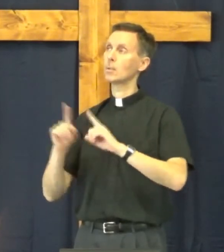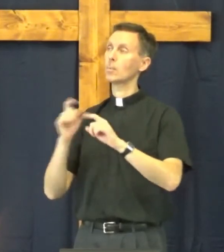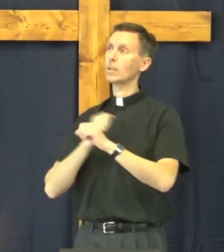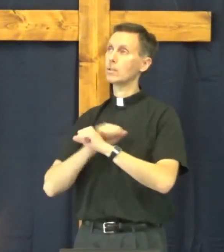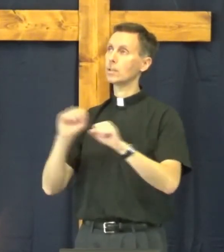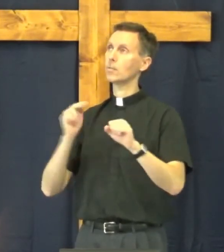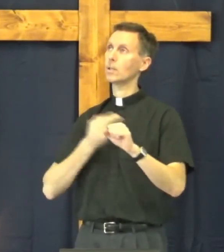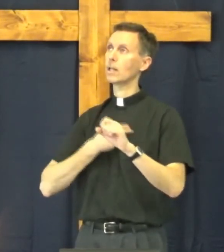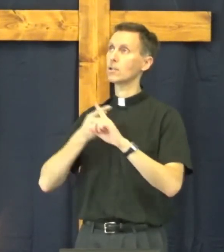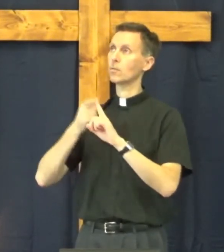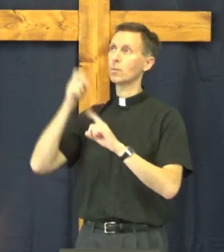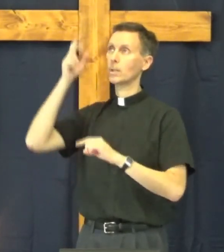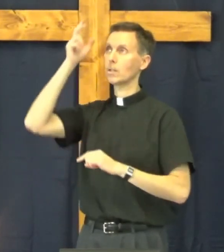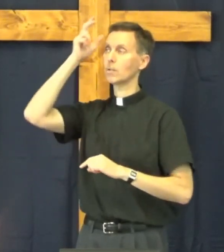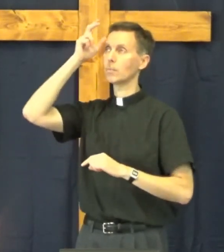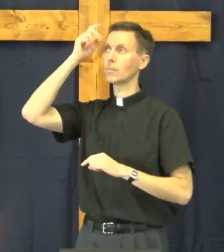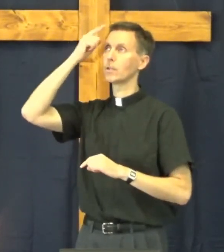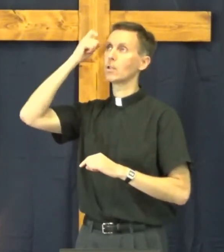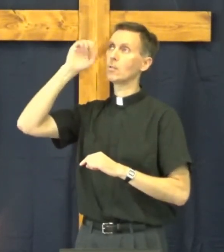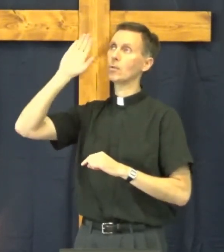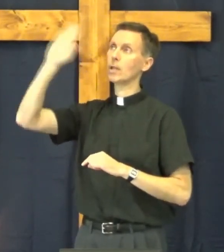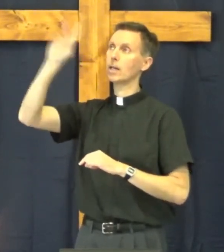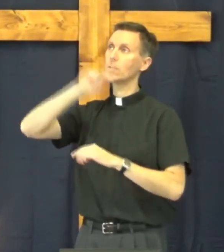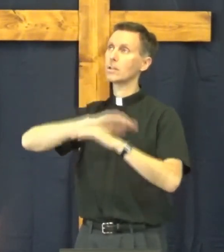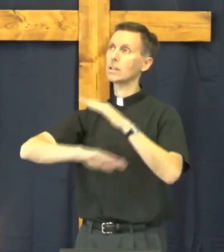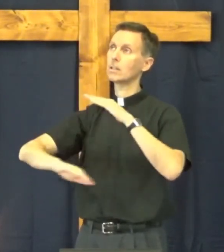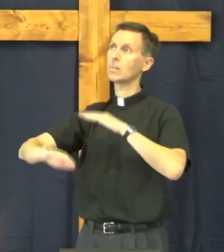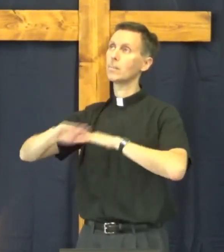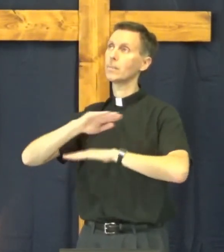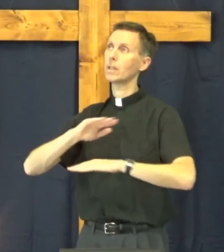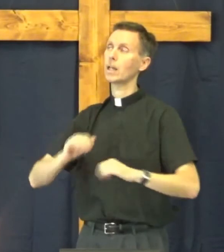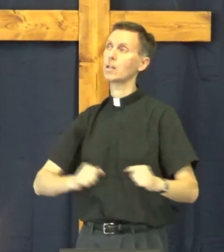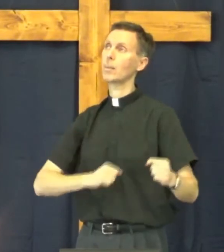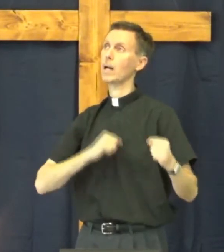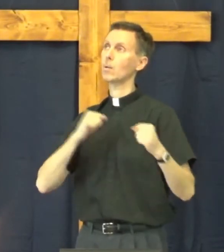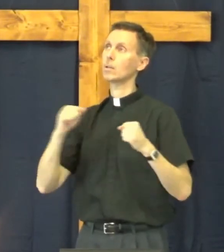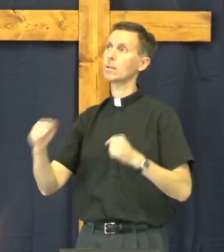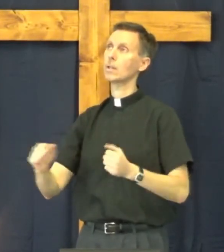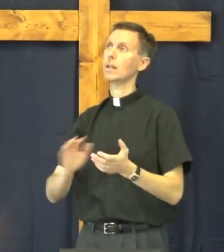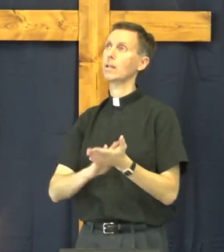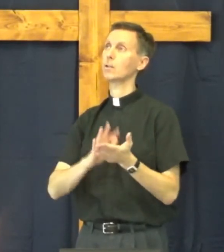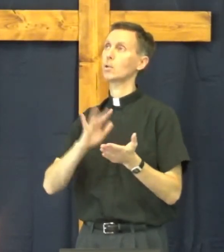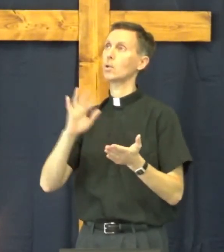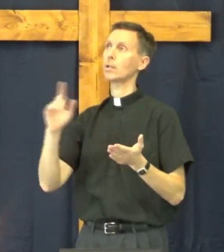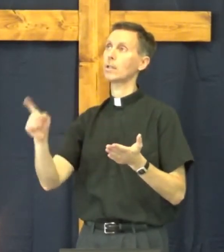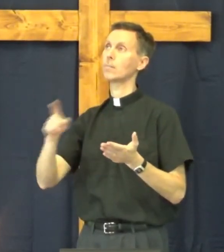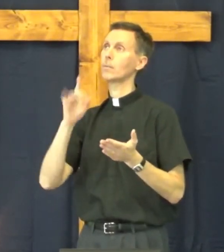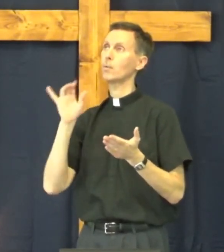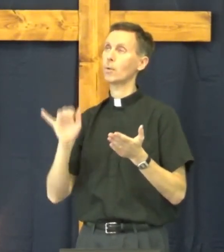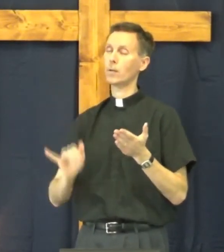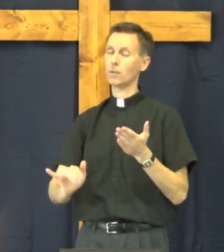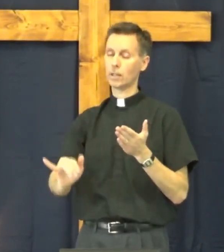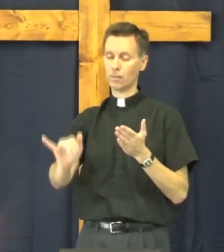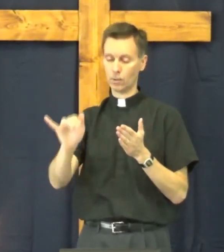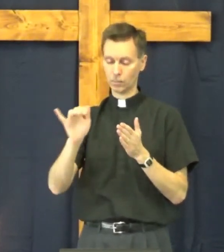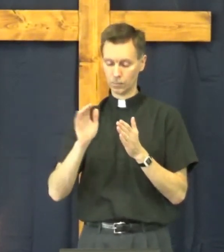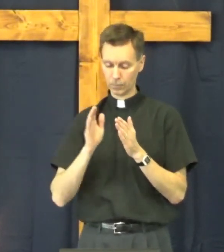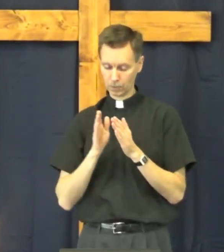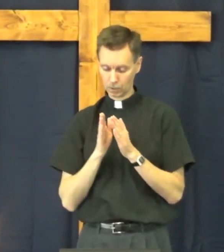but deliver us from evil. For thine is the kingdom, and the power, and the glory, forever and ever.